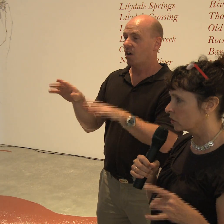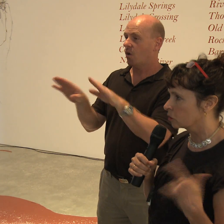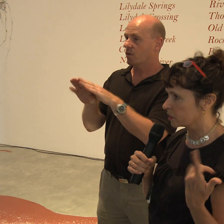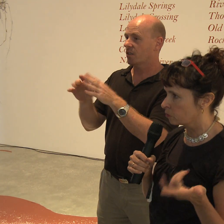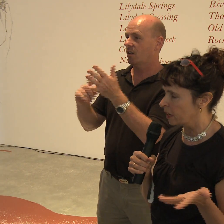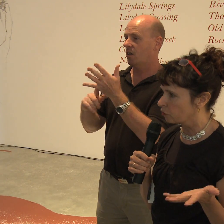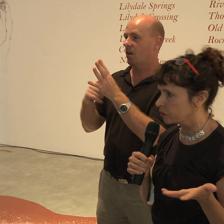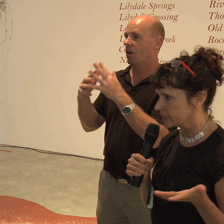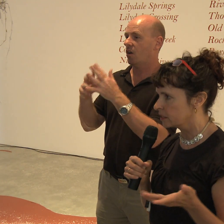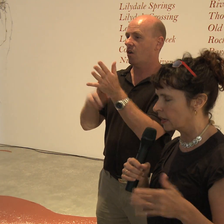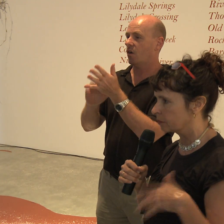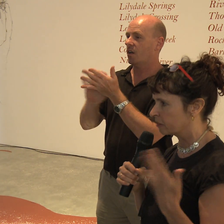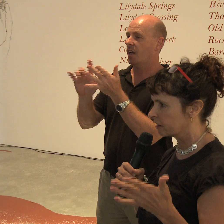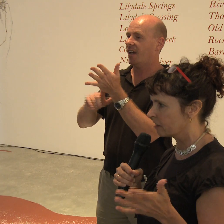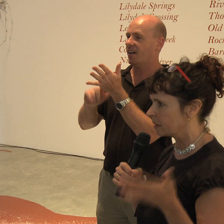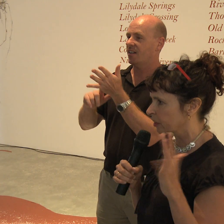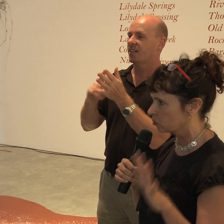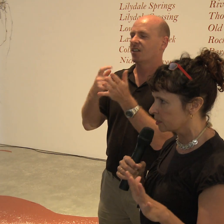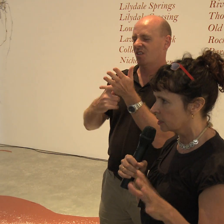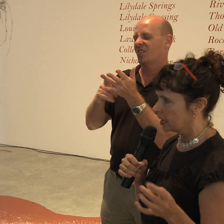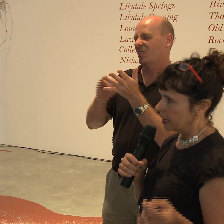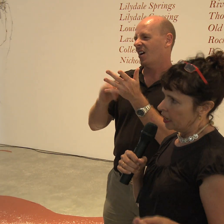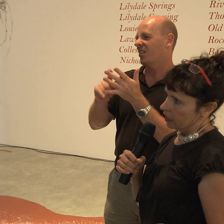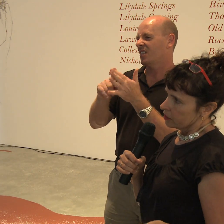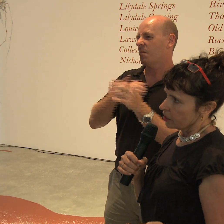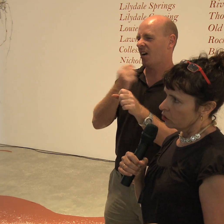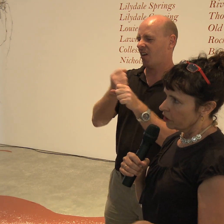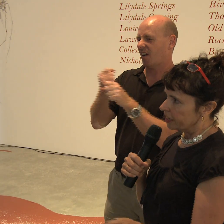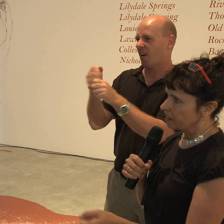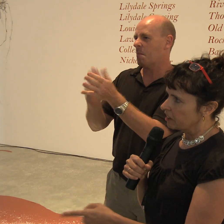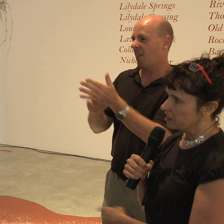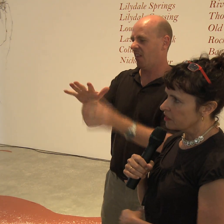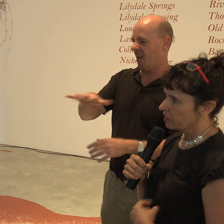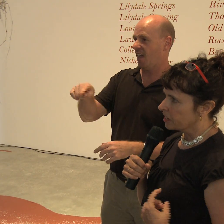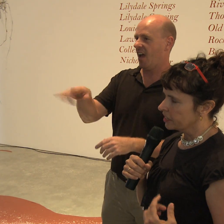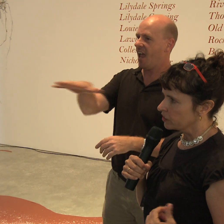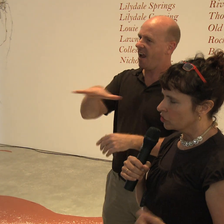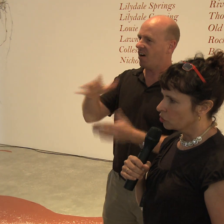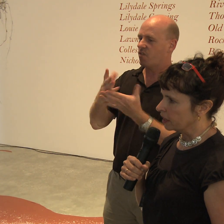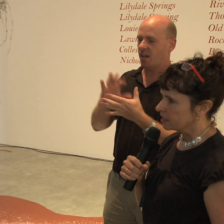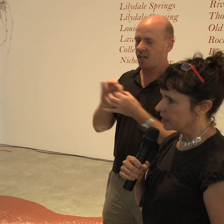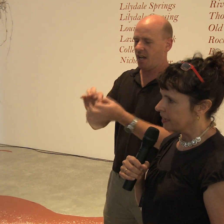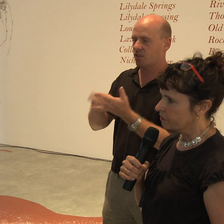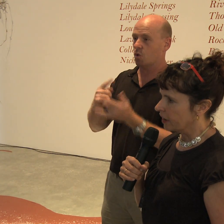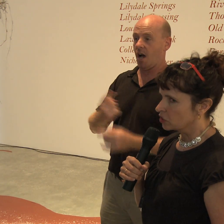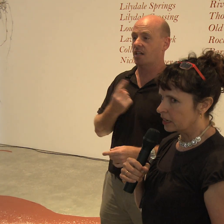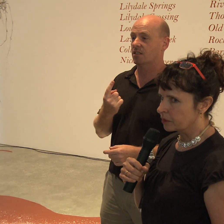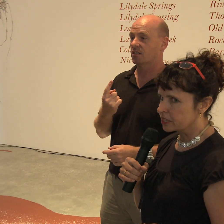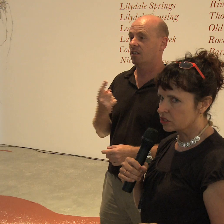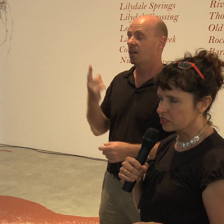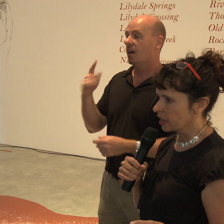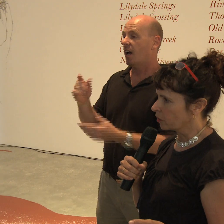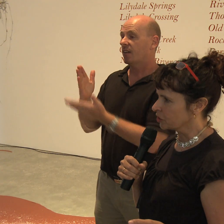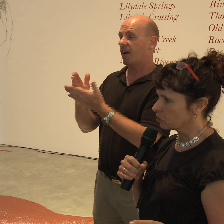Lawn Hill was where Rosie, my great-great-grandmother, was. So all of that area is very connected to us, and in fact